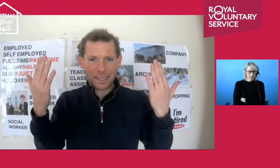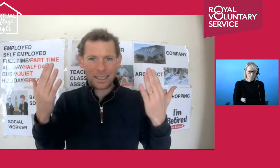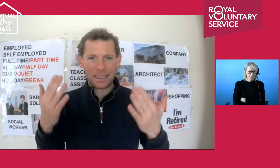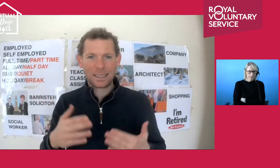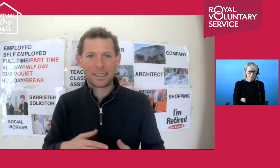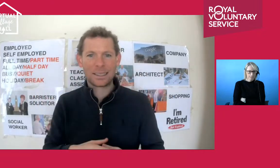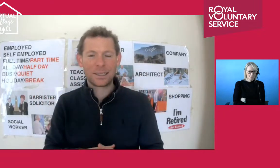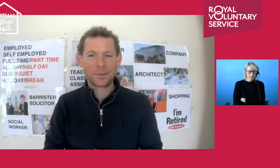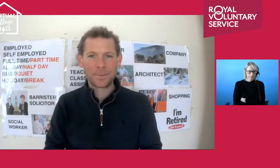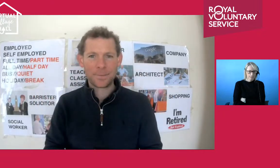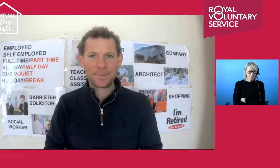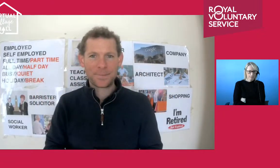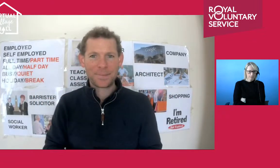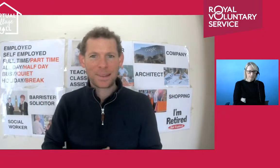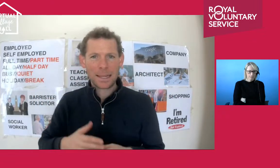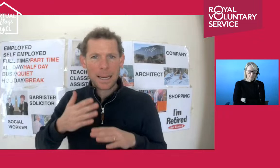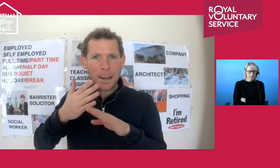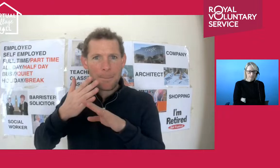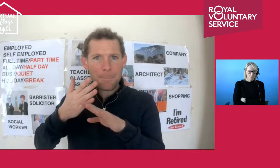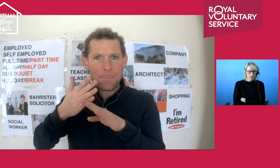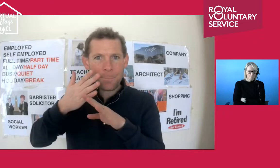half day,